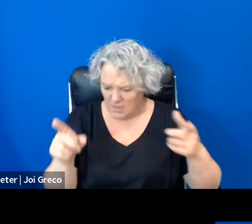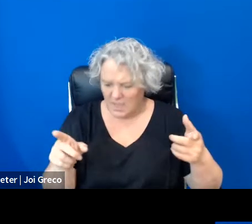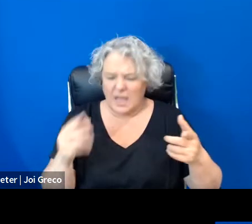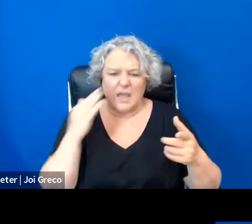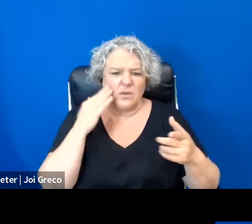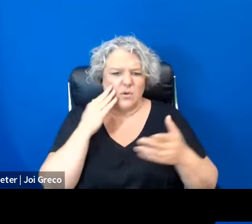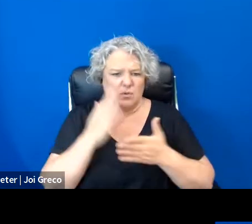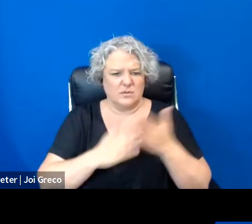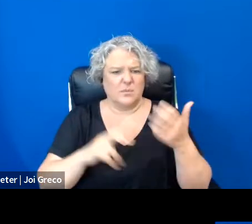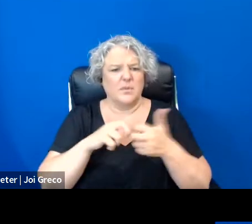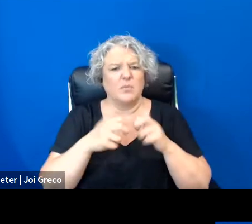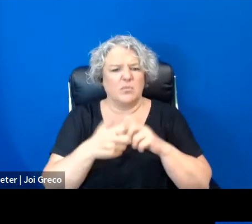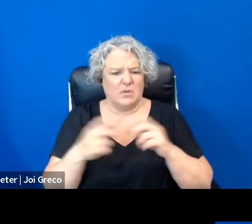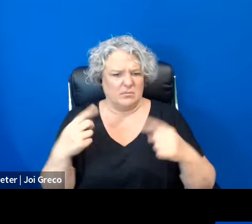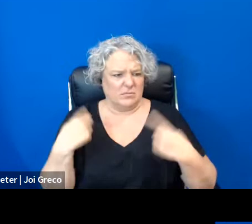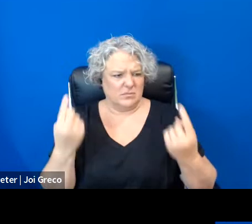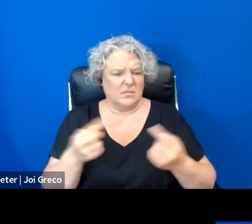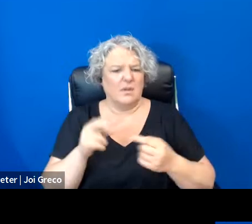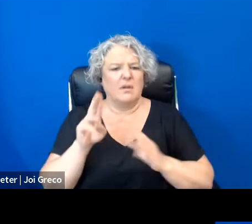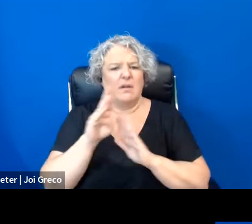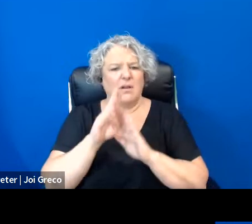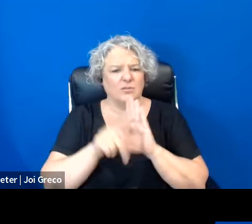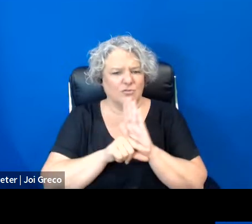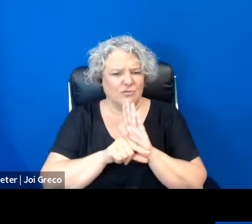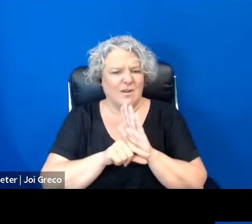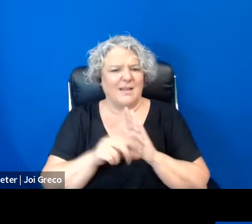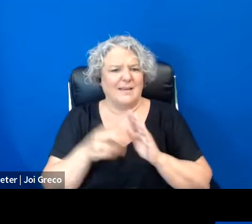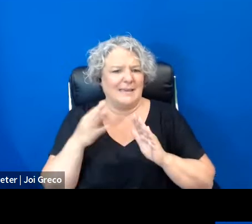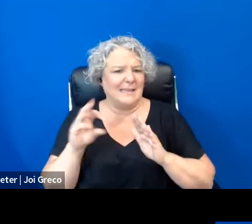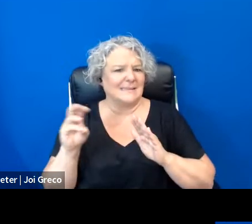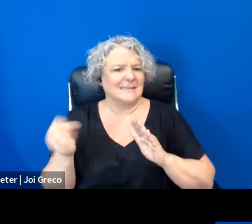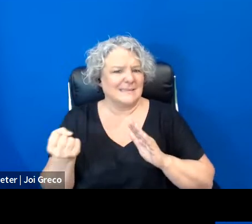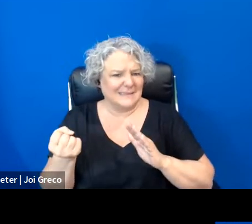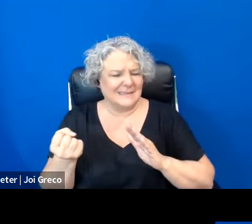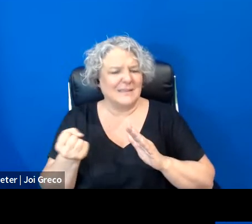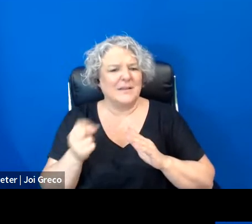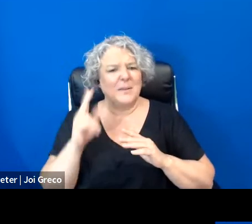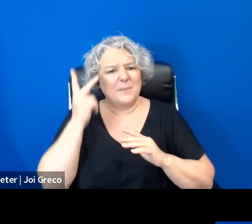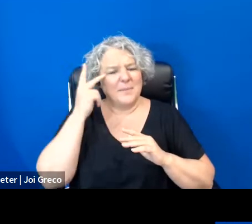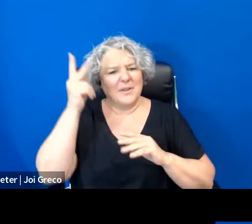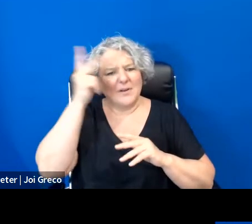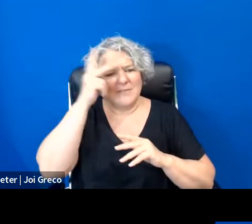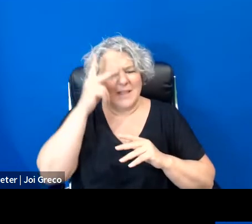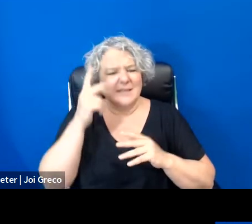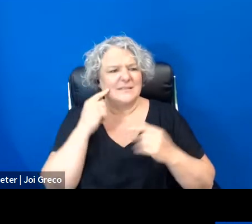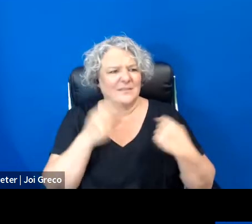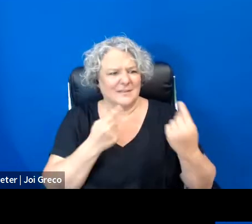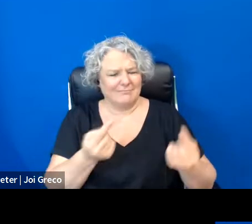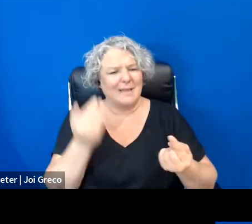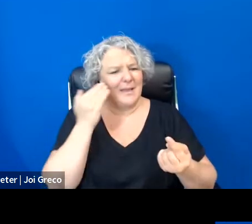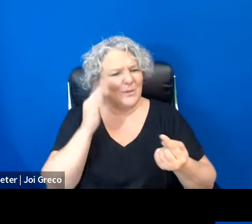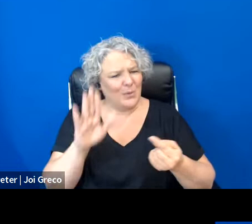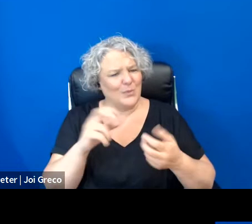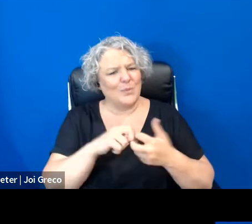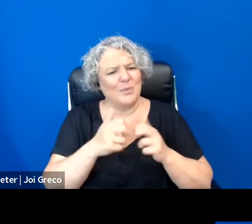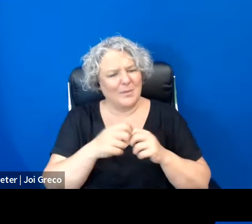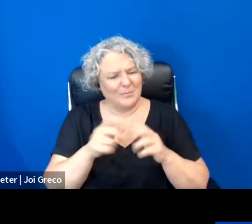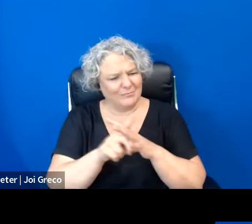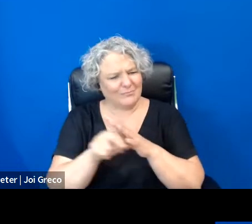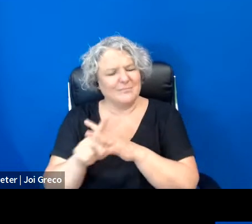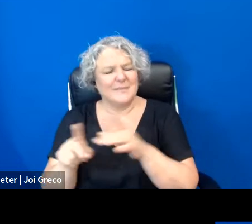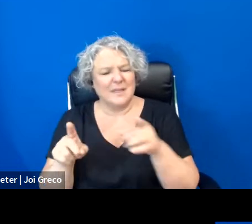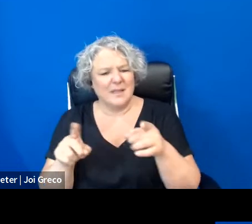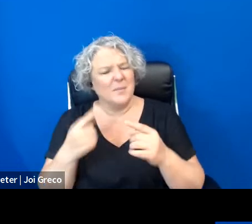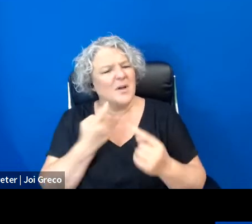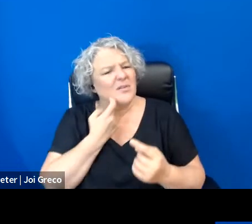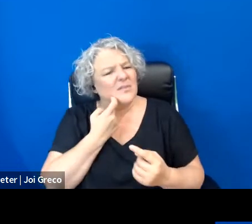about since I was an undergraduate in the 1960s studying political philosophy. The thing is that more recently, I've been